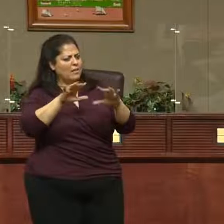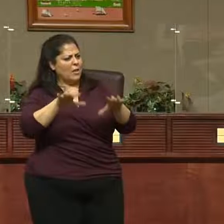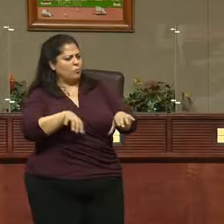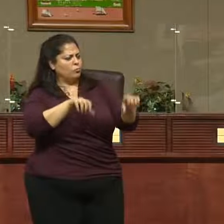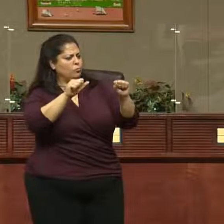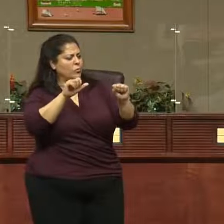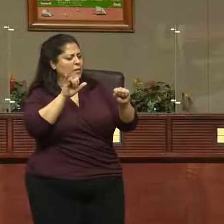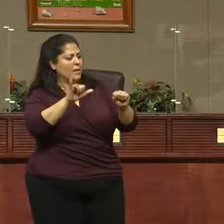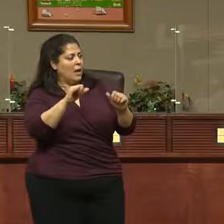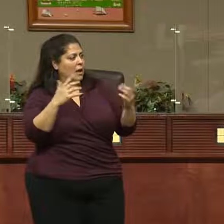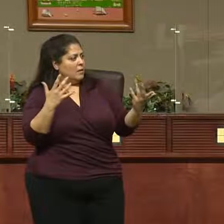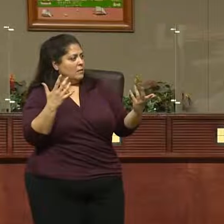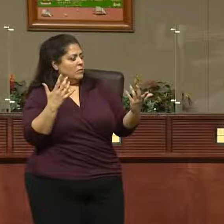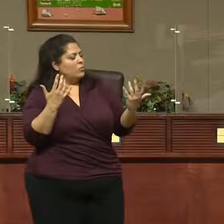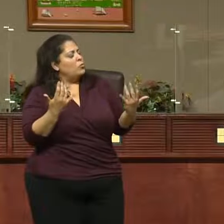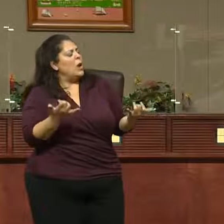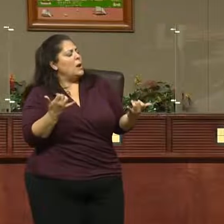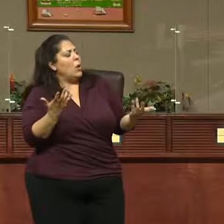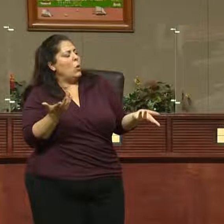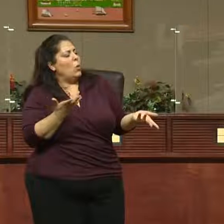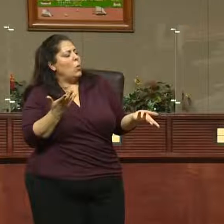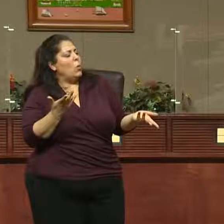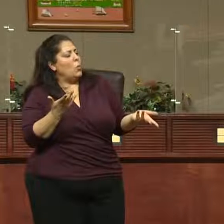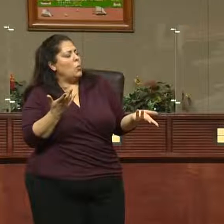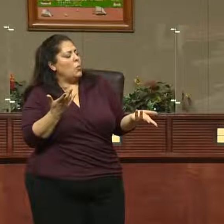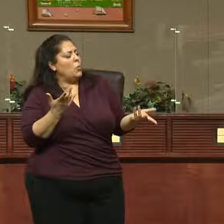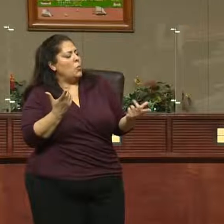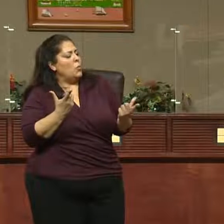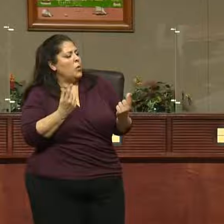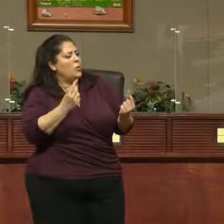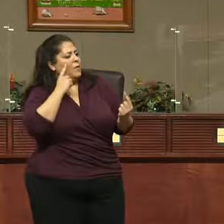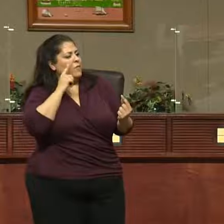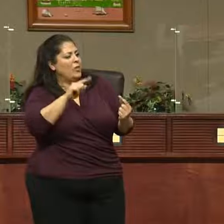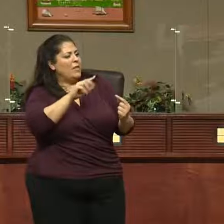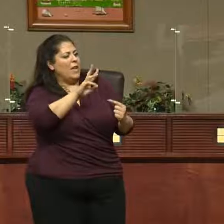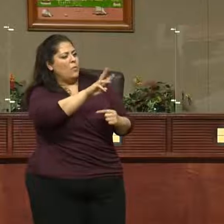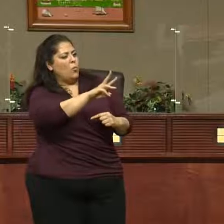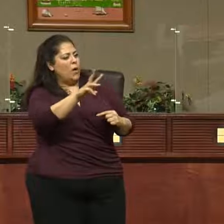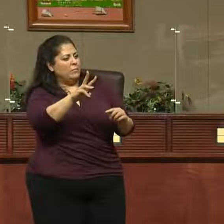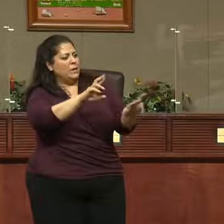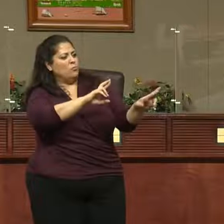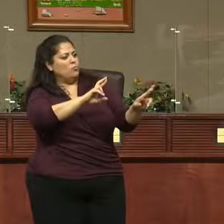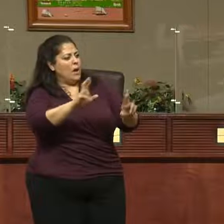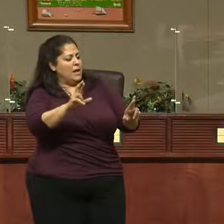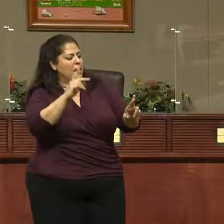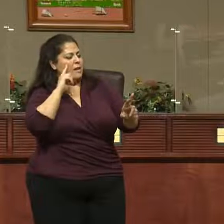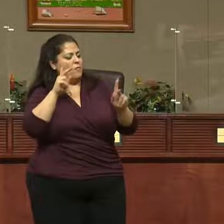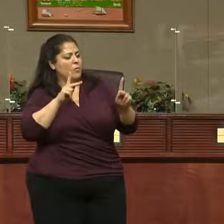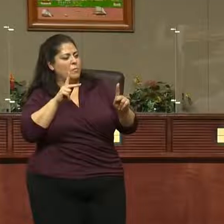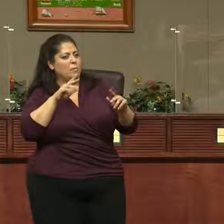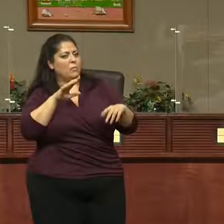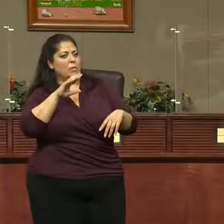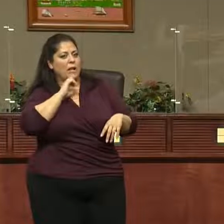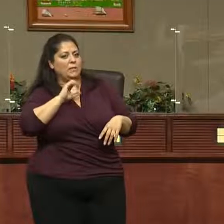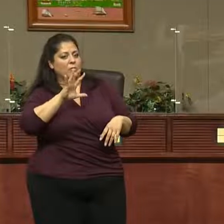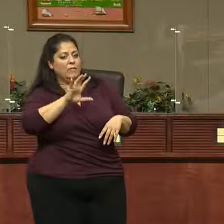So right now, what needs to happen for the site to get where it needs to be so that, a 51-year-old teacher would